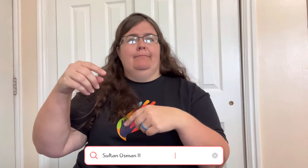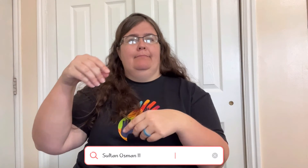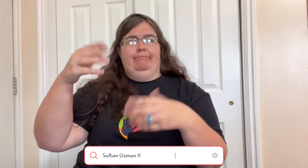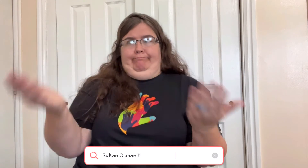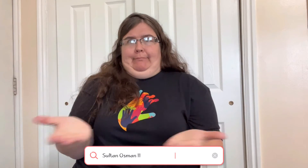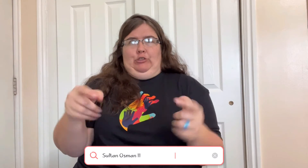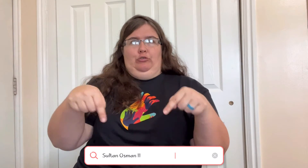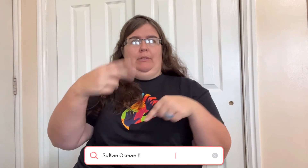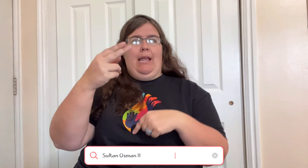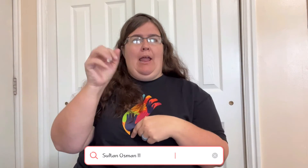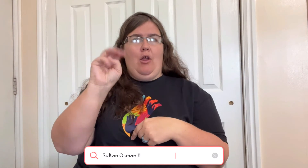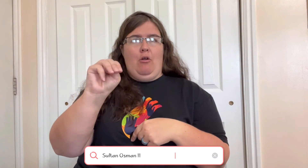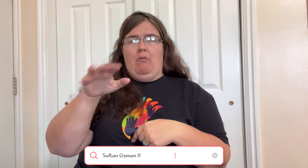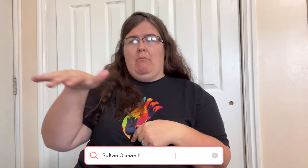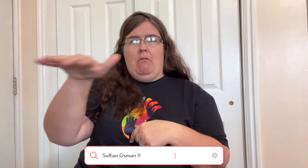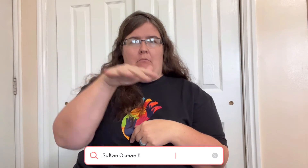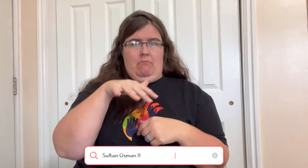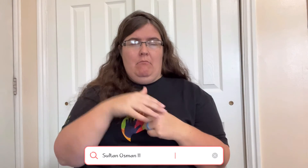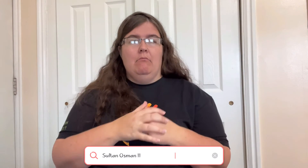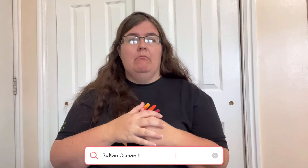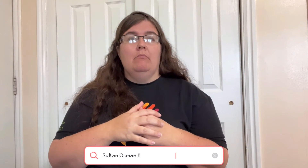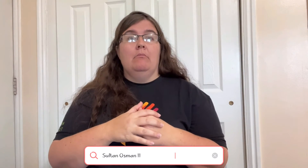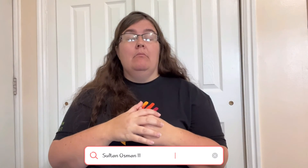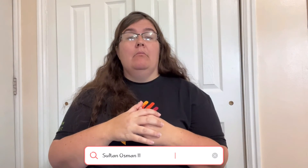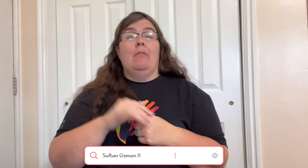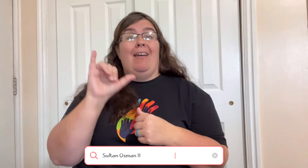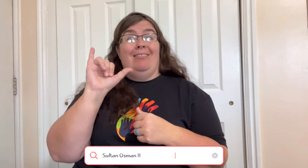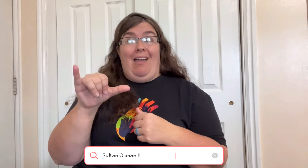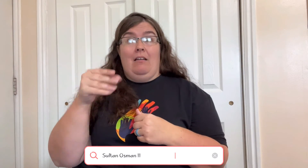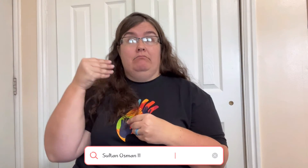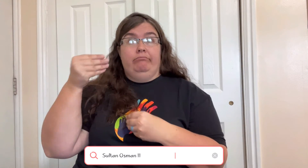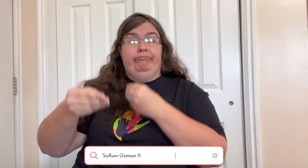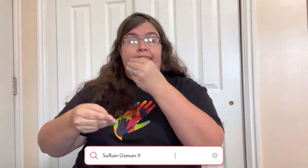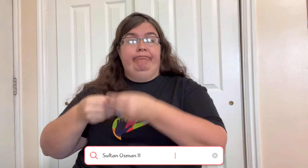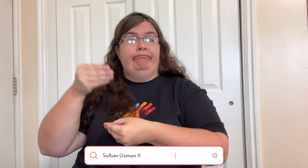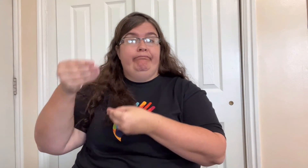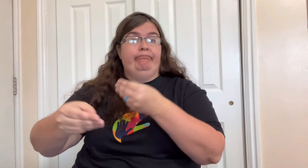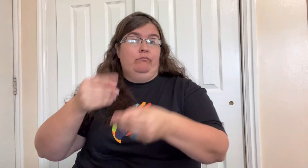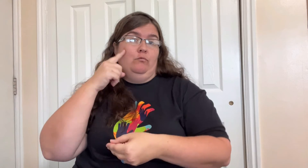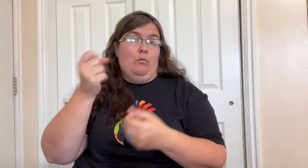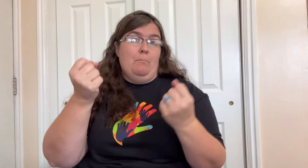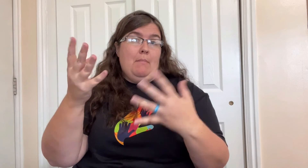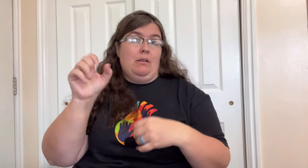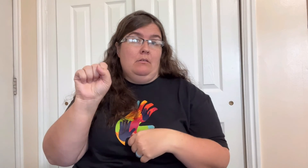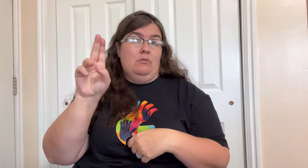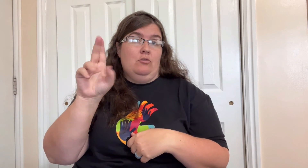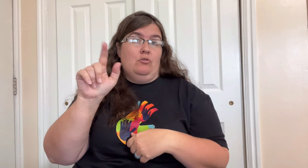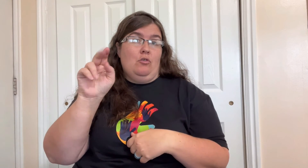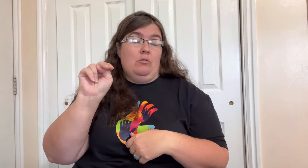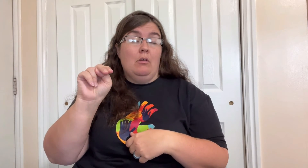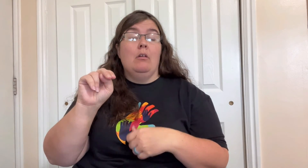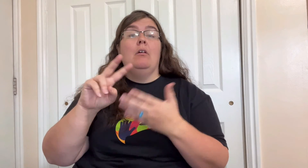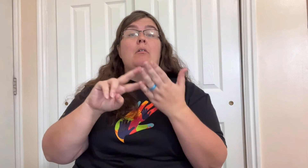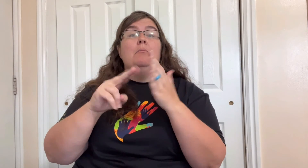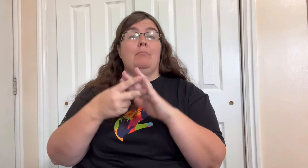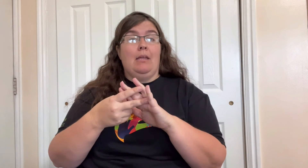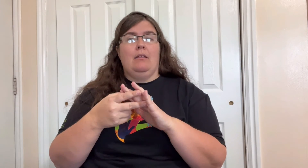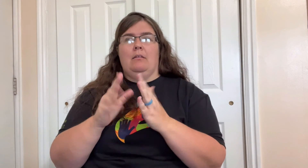harem and palace area should know sign language. And that tradition was passed down for many generations through